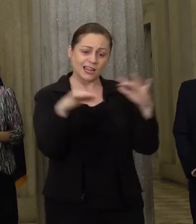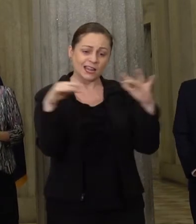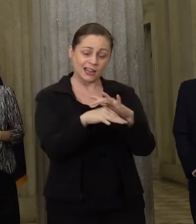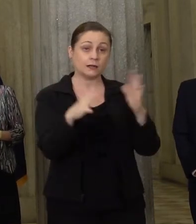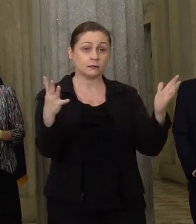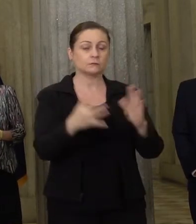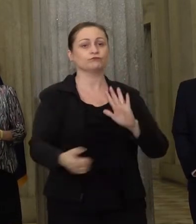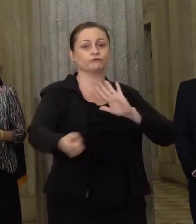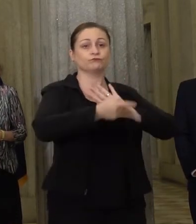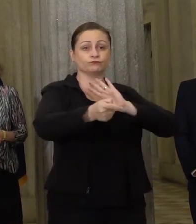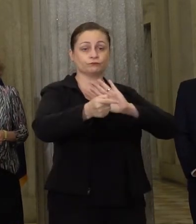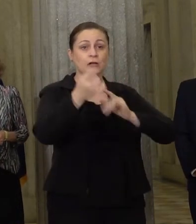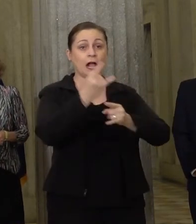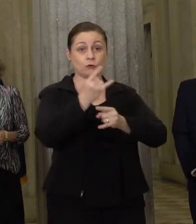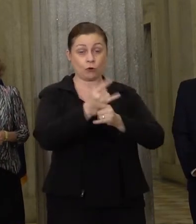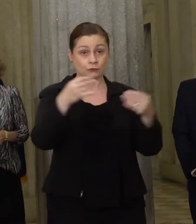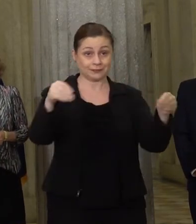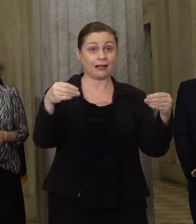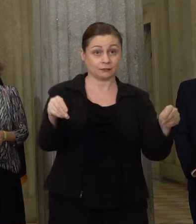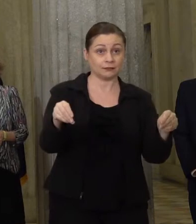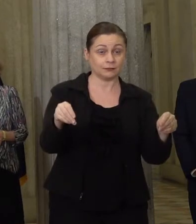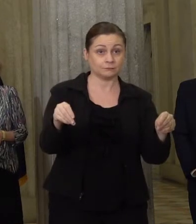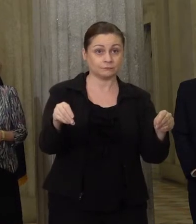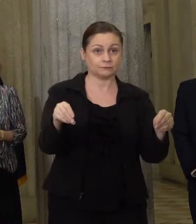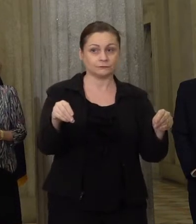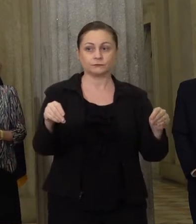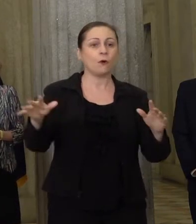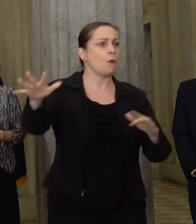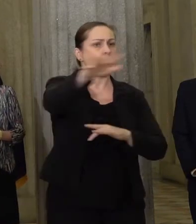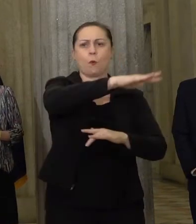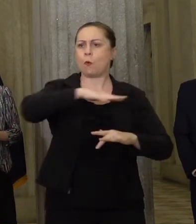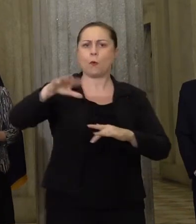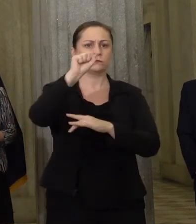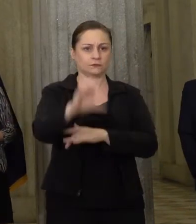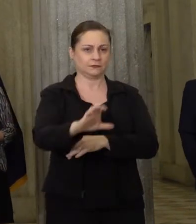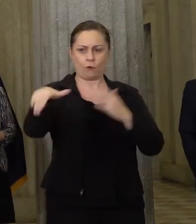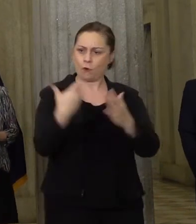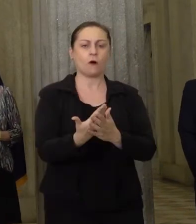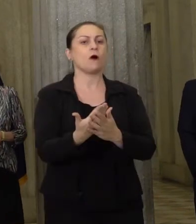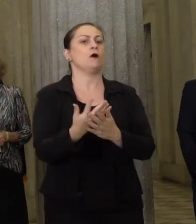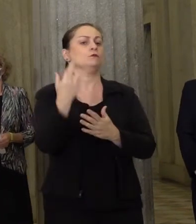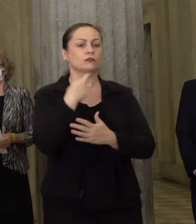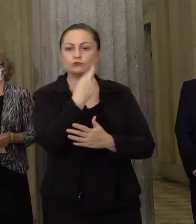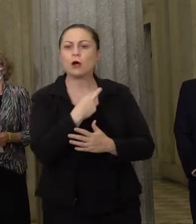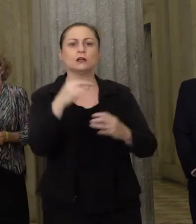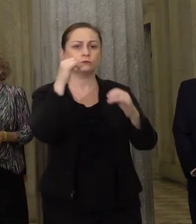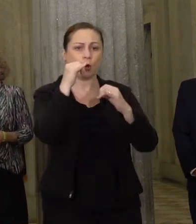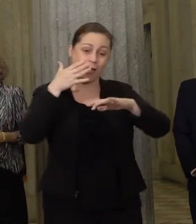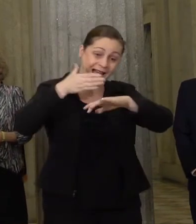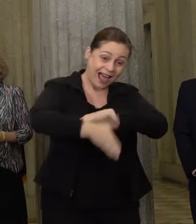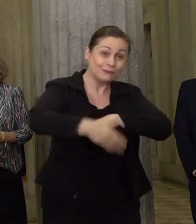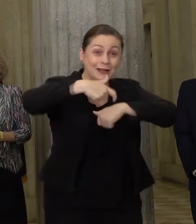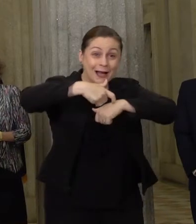prohibit the sale of alcoholic beverages at all South Carolina restaurants and bars after 11